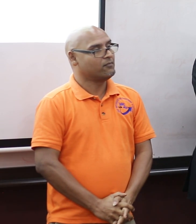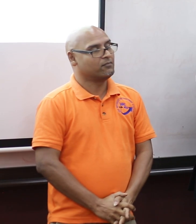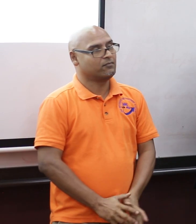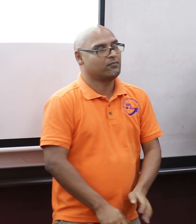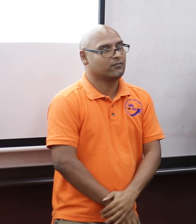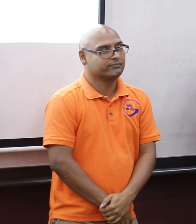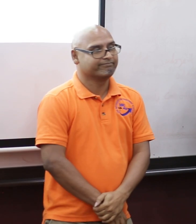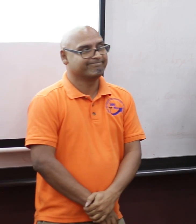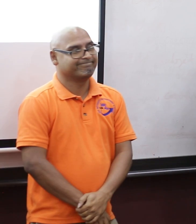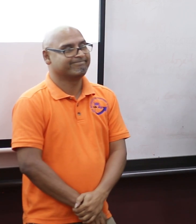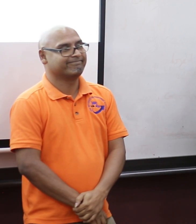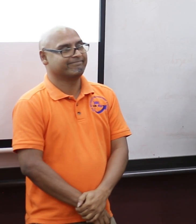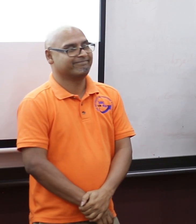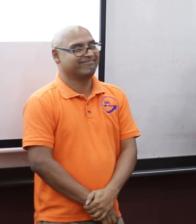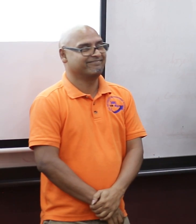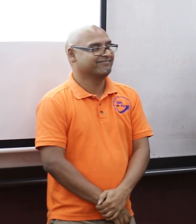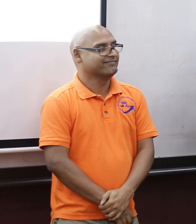24 inclusion.